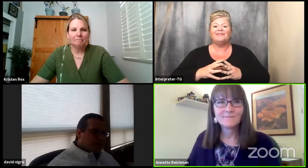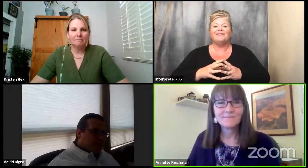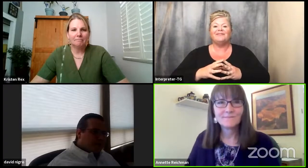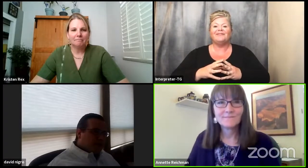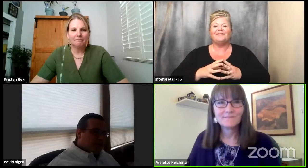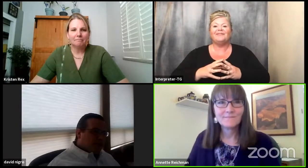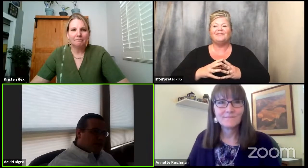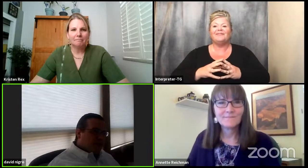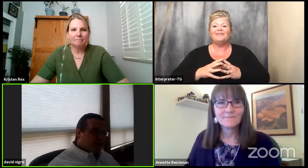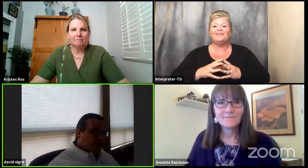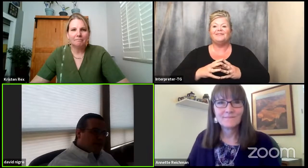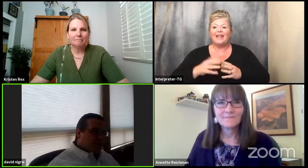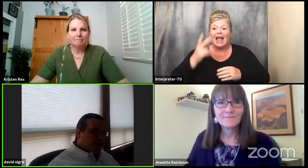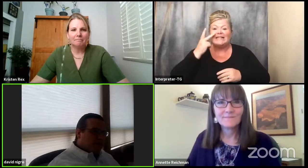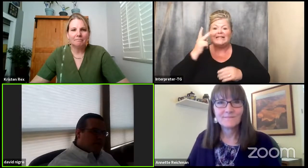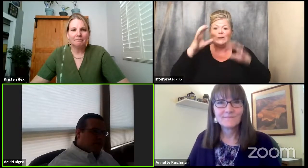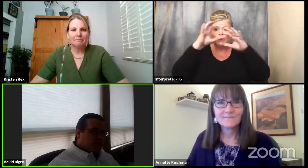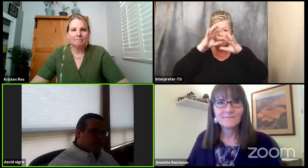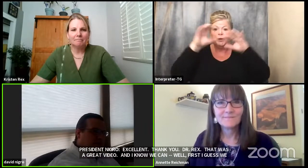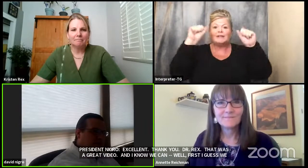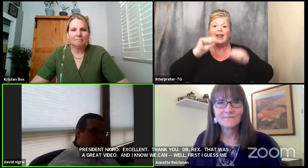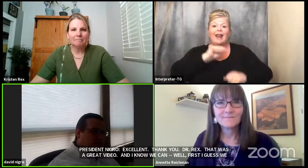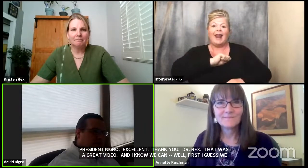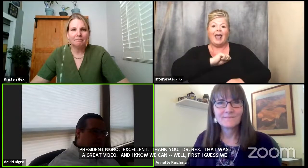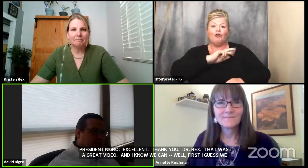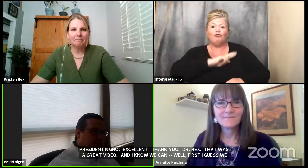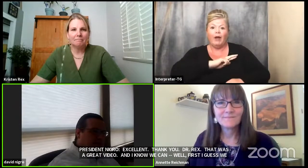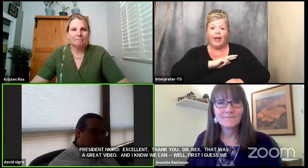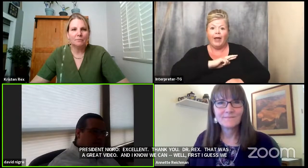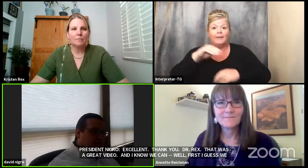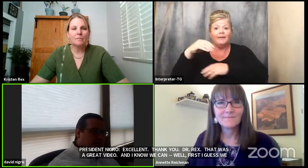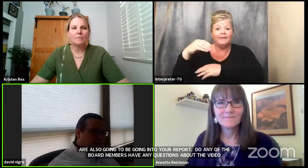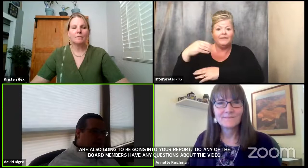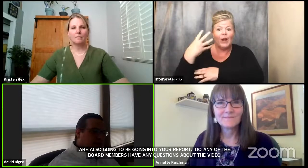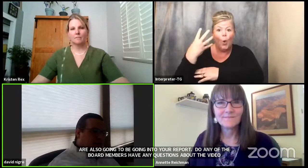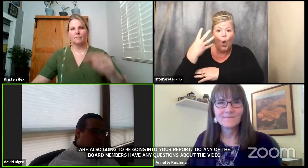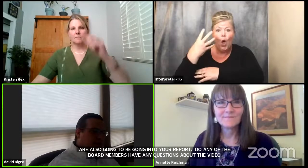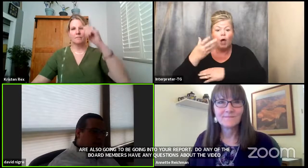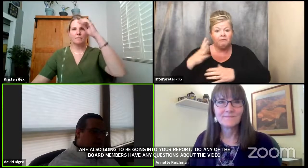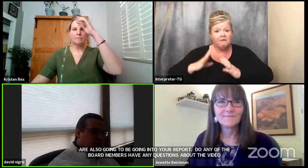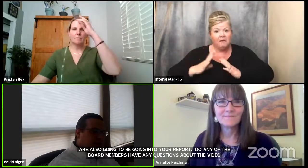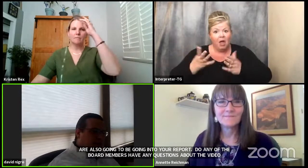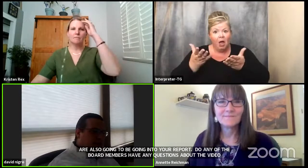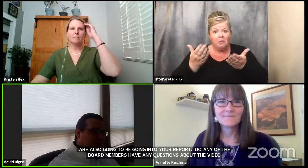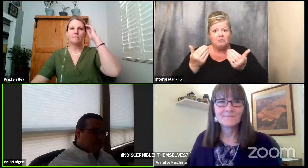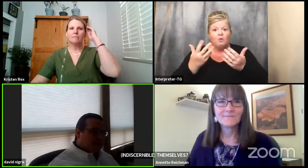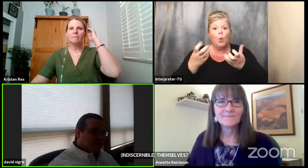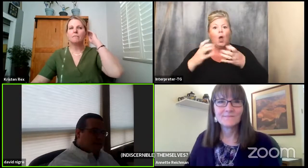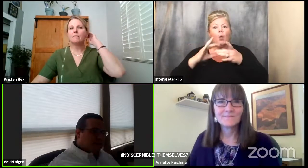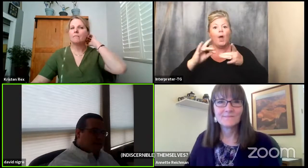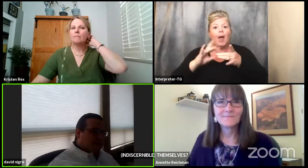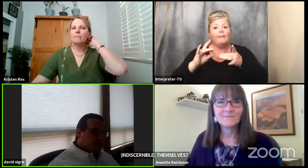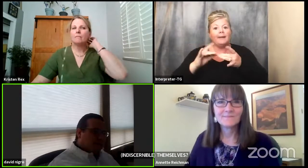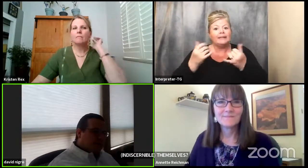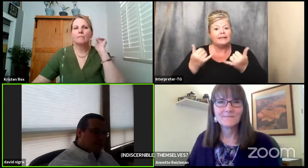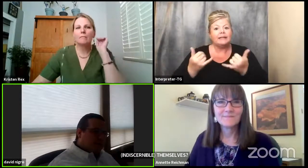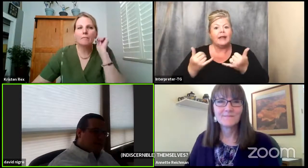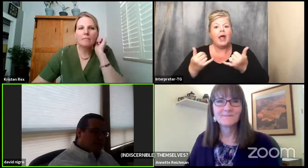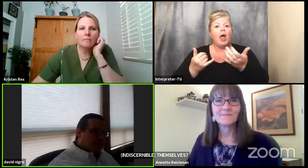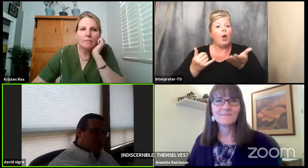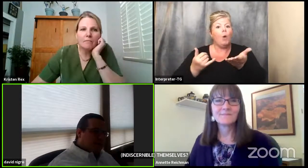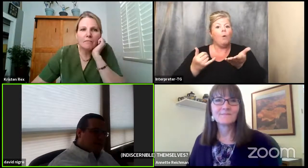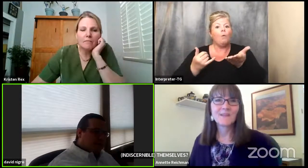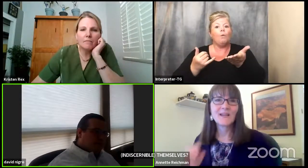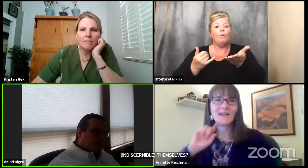I see Superintendent Wright been turned on her video. Would you like to make any comments now, or?